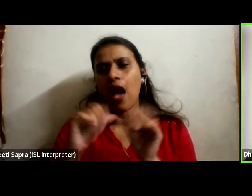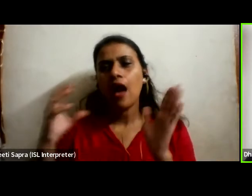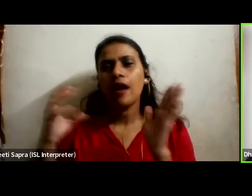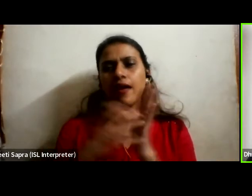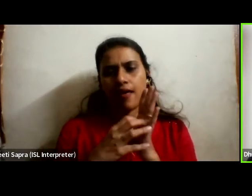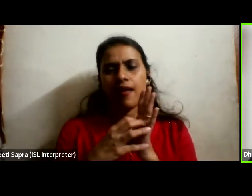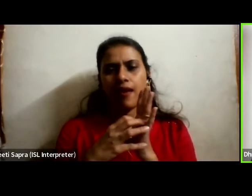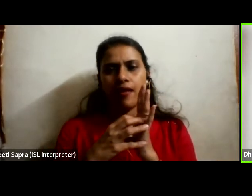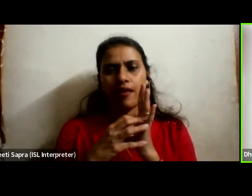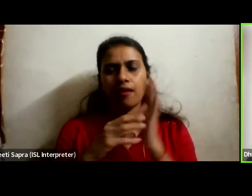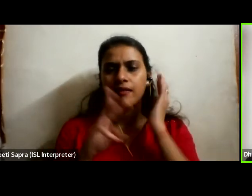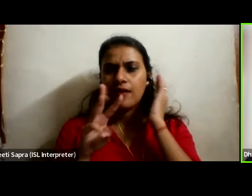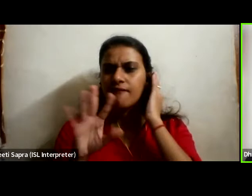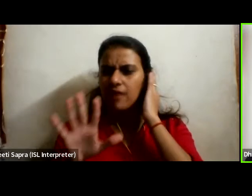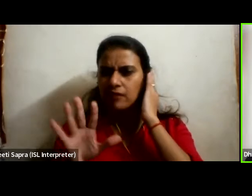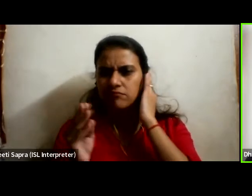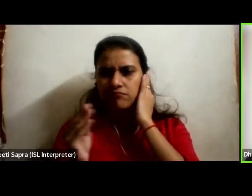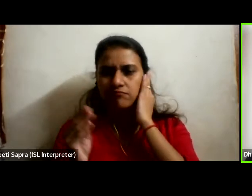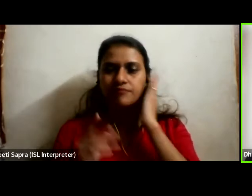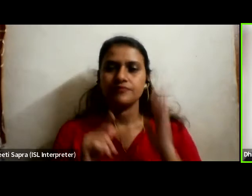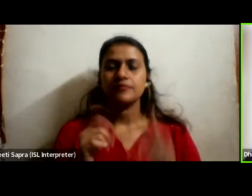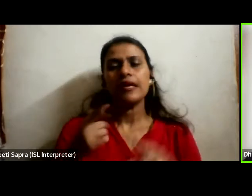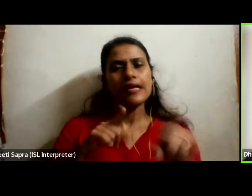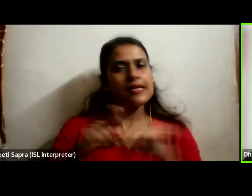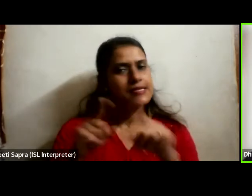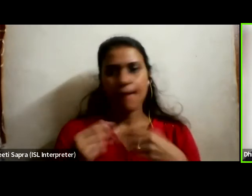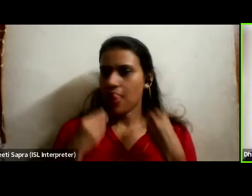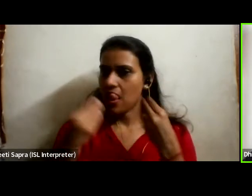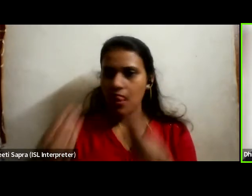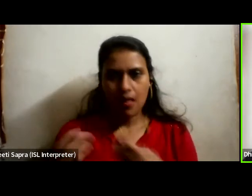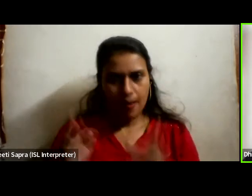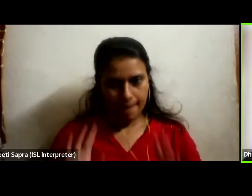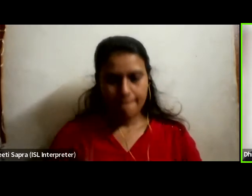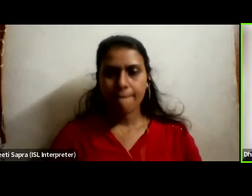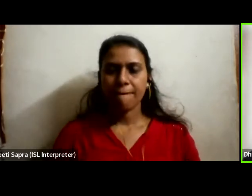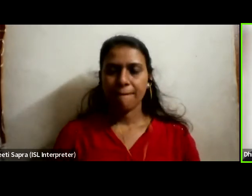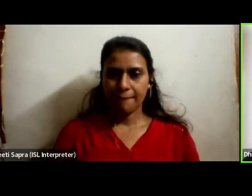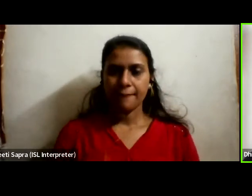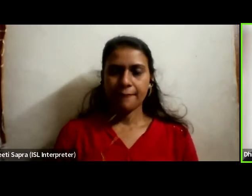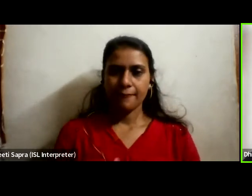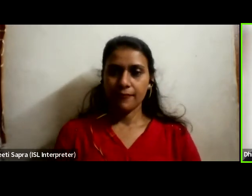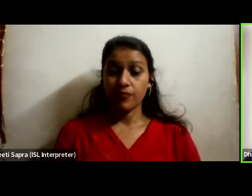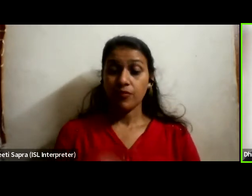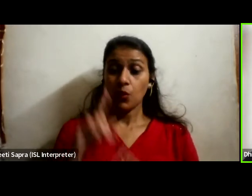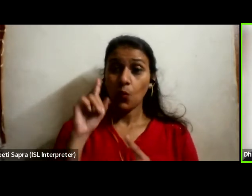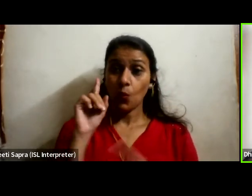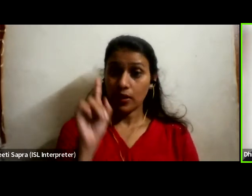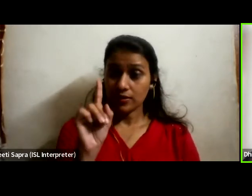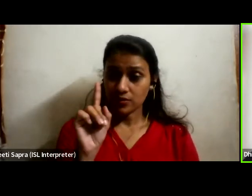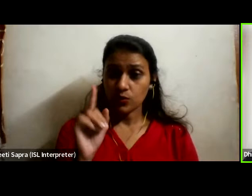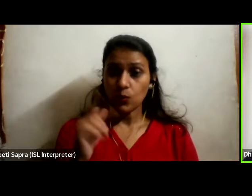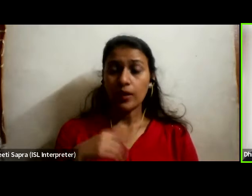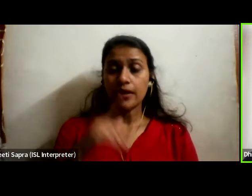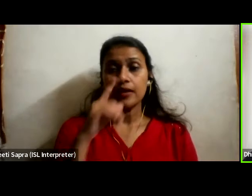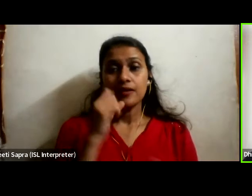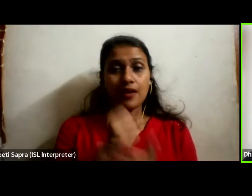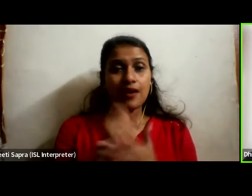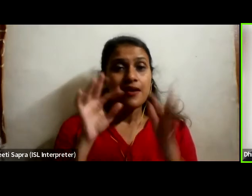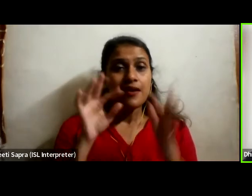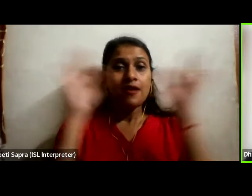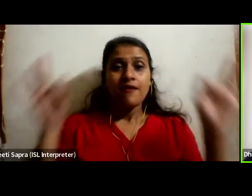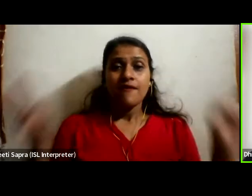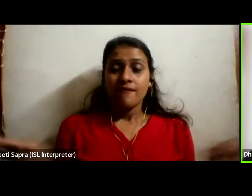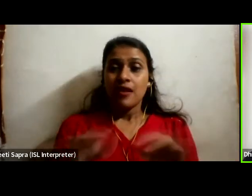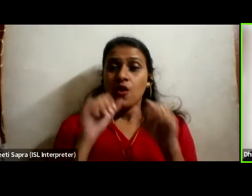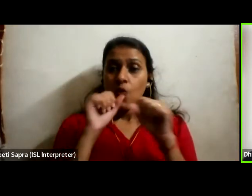So this is just an example of how once we devise a certain framework